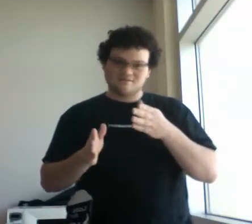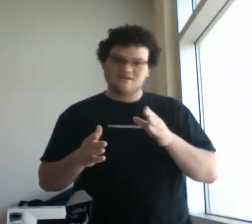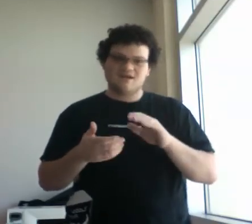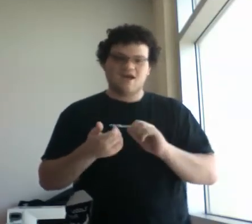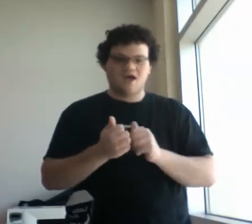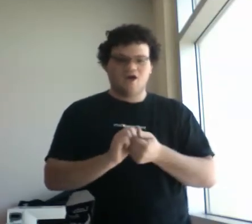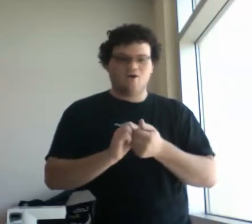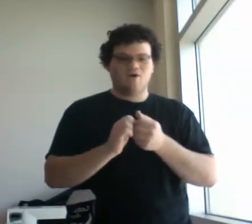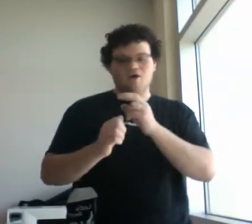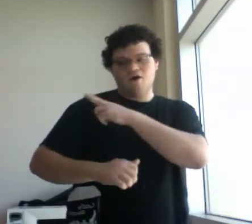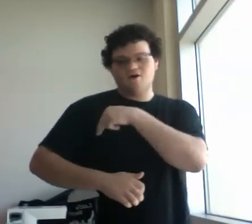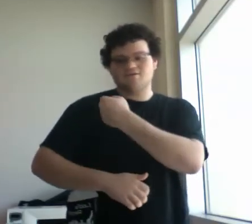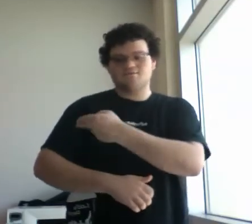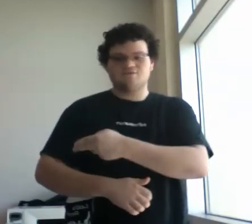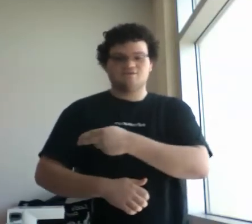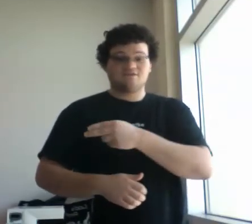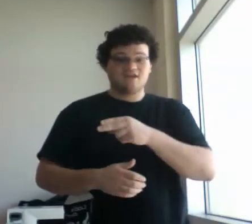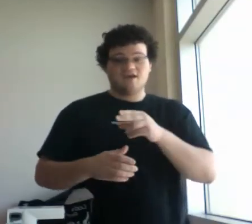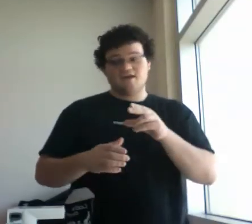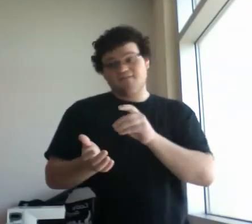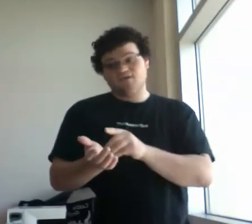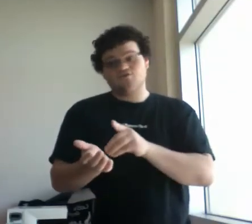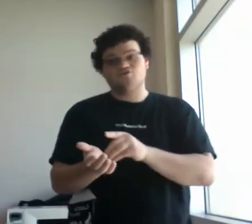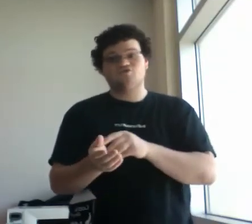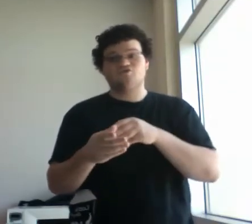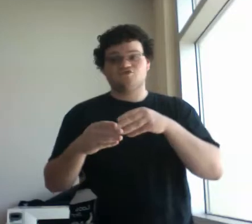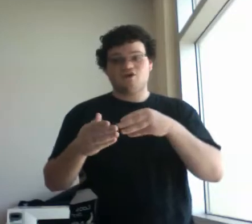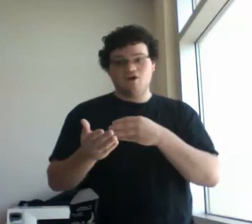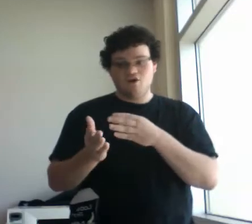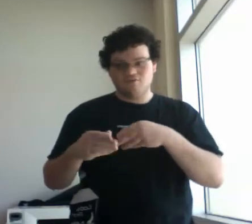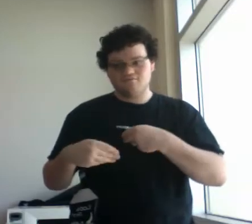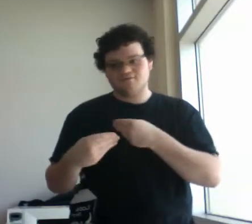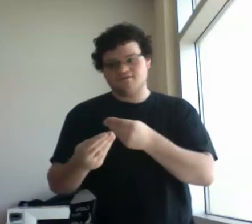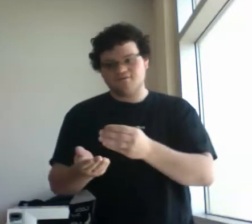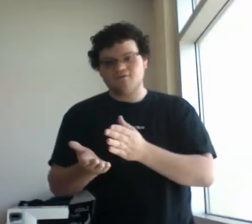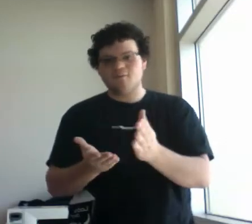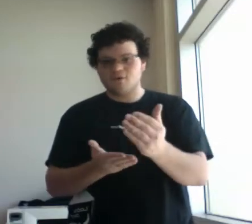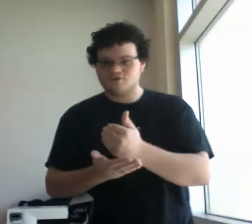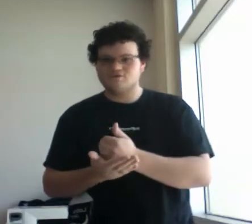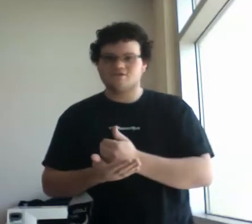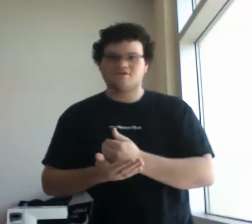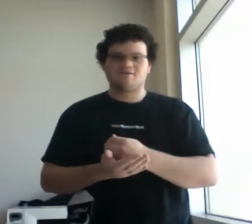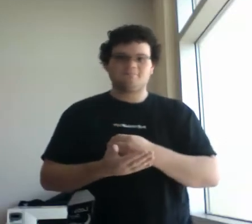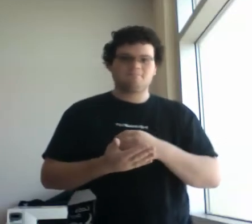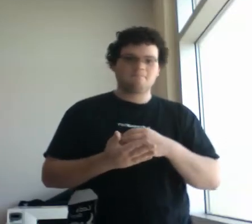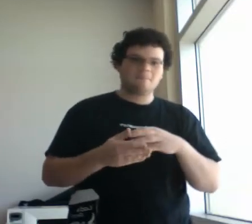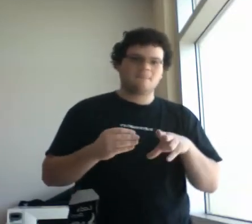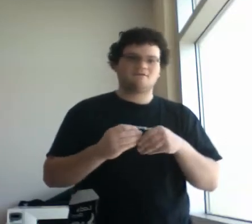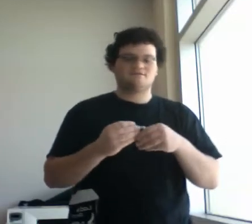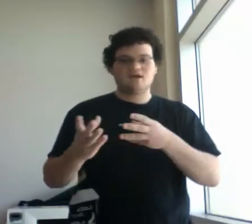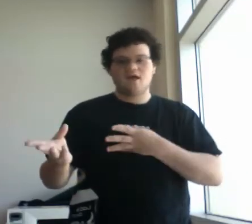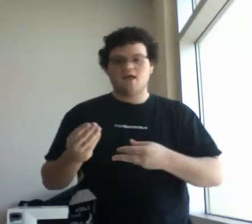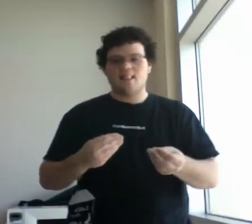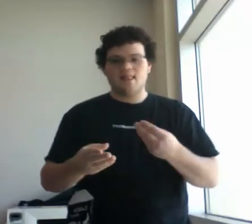other purpose of coding is to collect clinical information from various healthcare visits so that